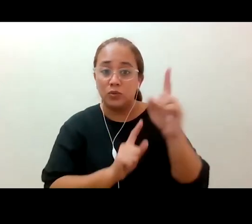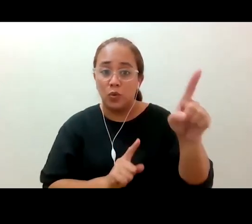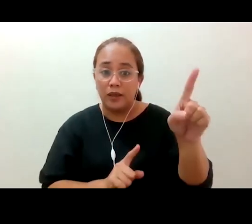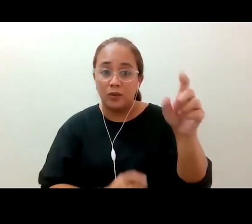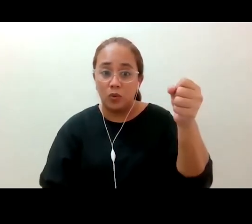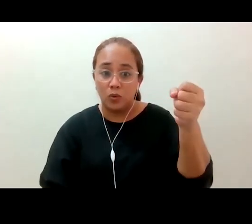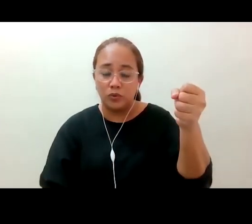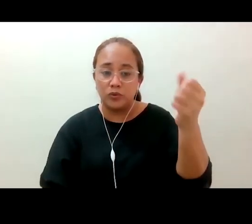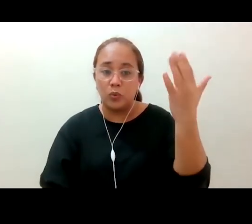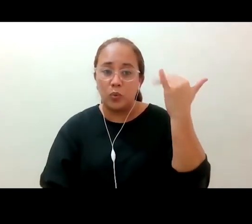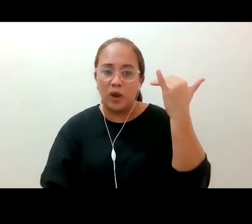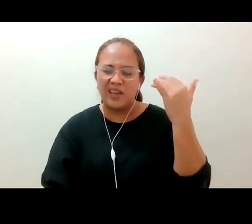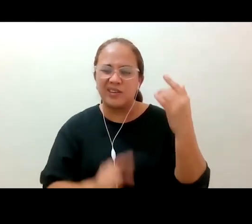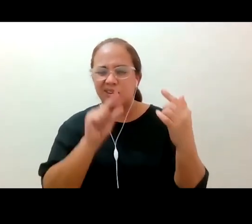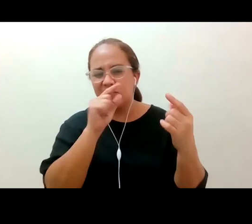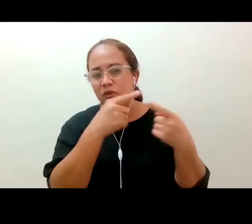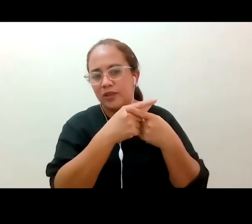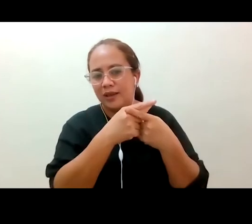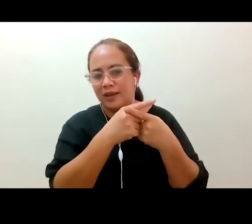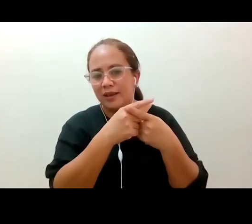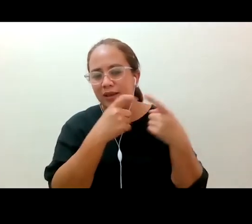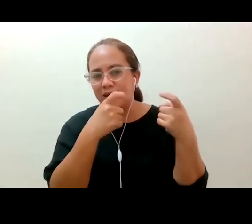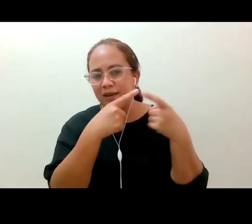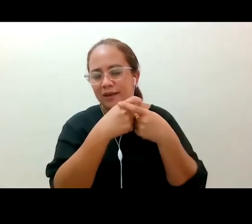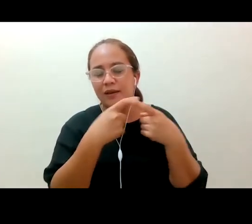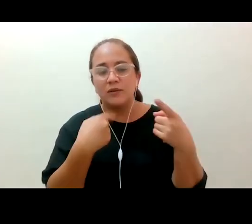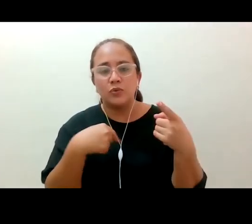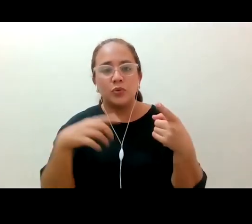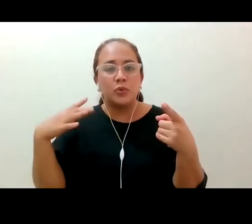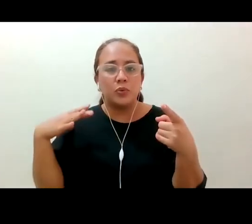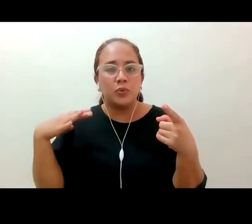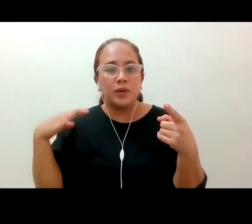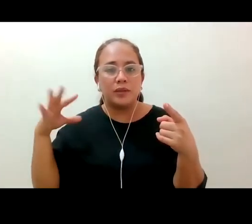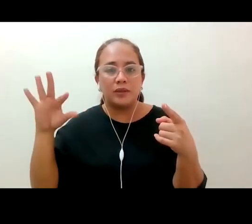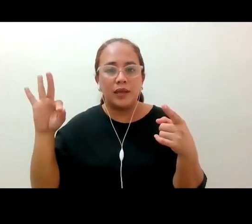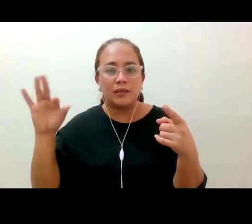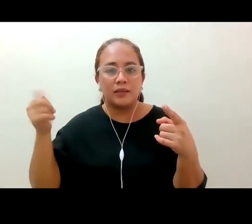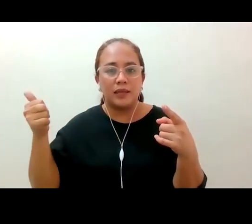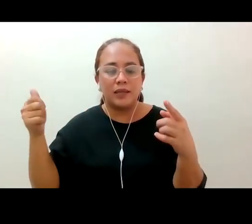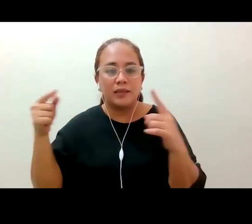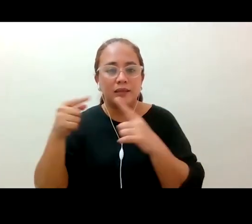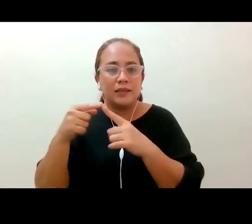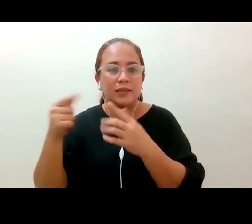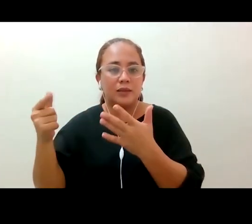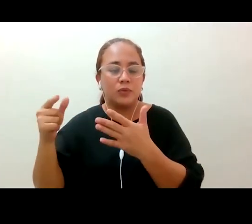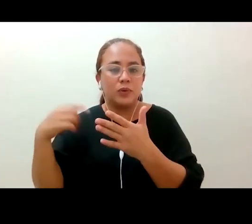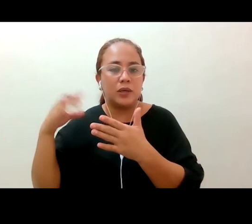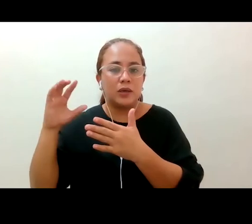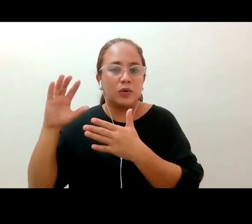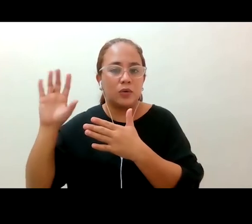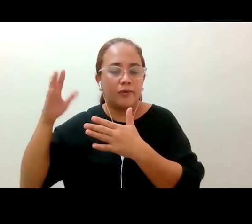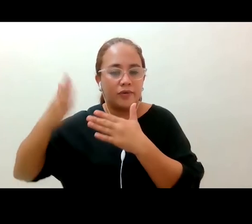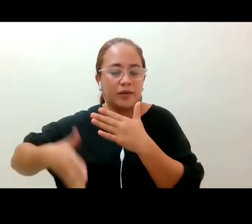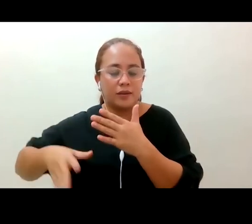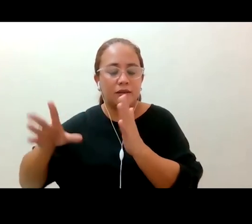because it's a little bit complex. And then we wait on 9 and 10 until we have the final